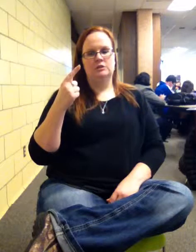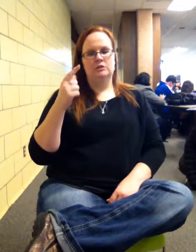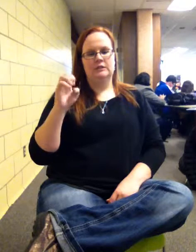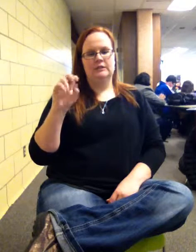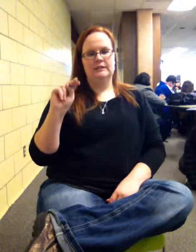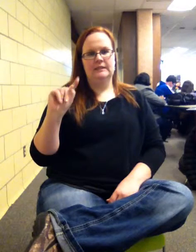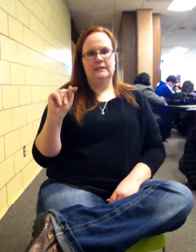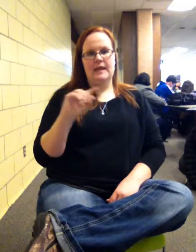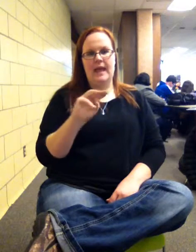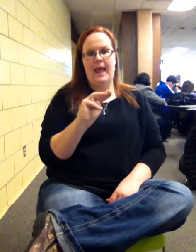MERGENT.